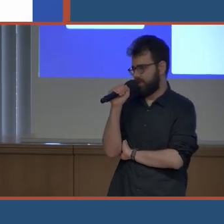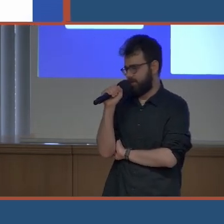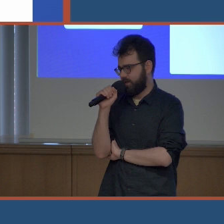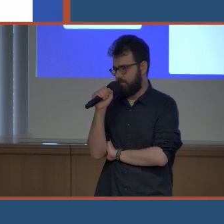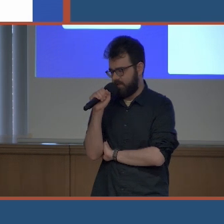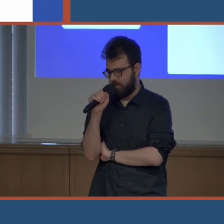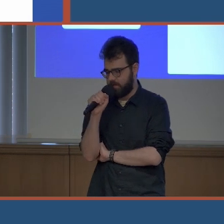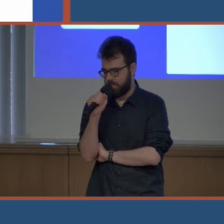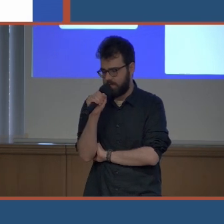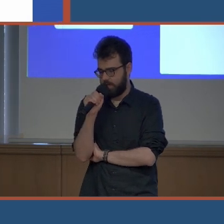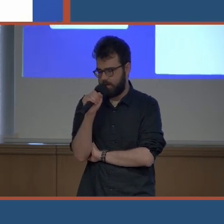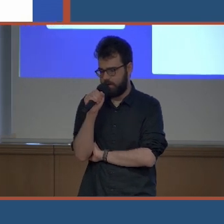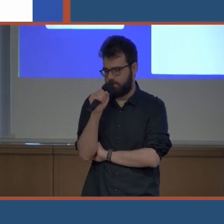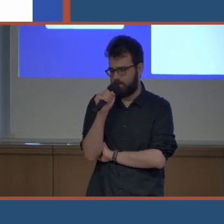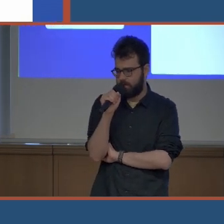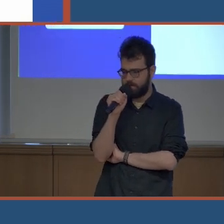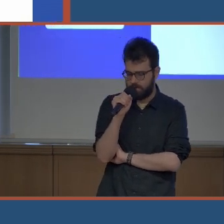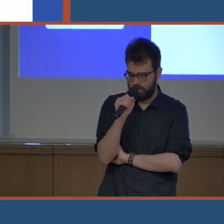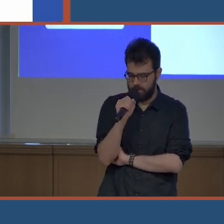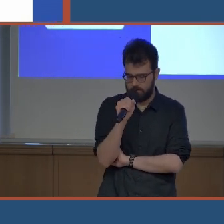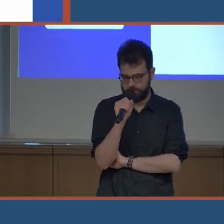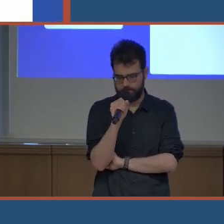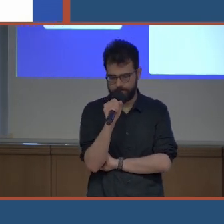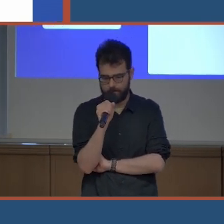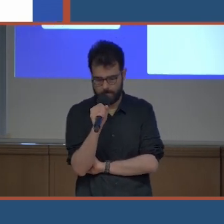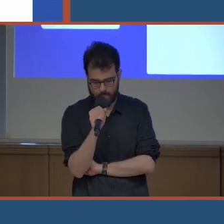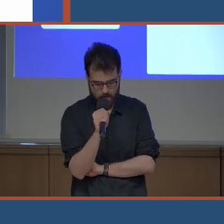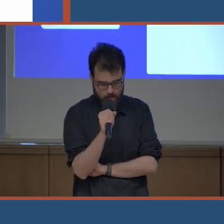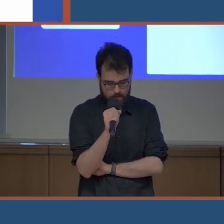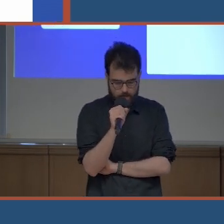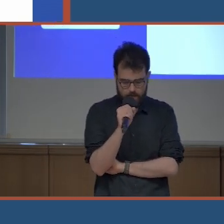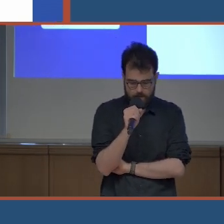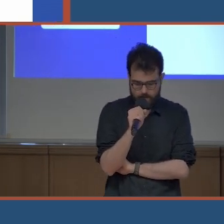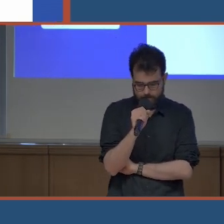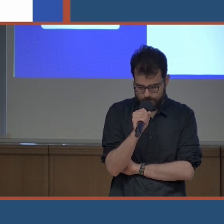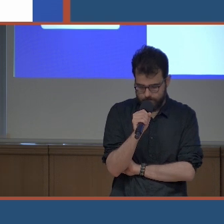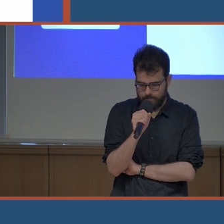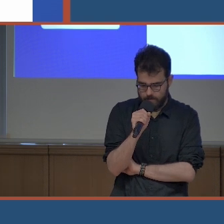a specific method. I think.